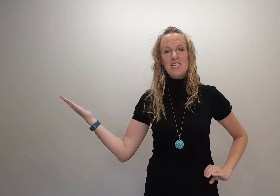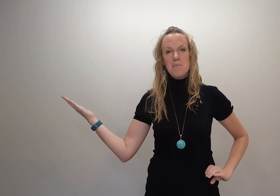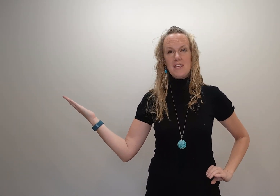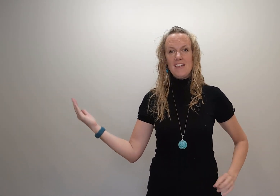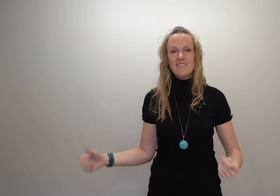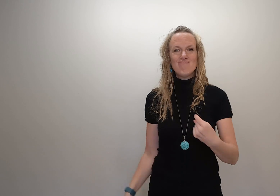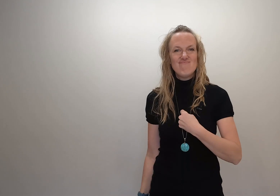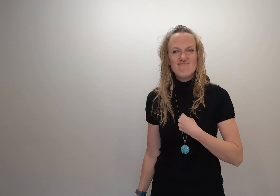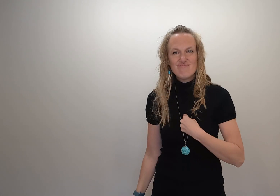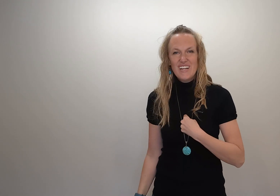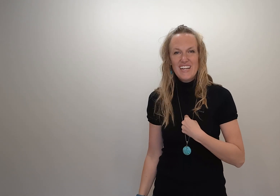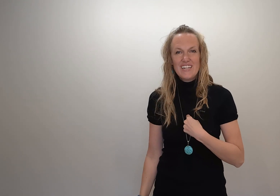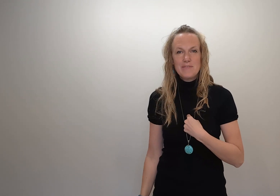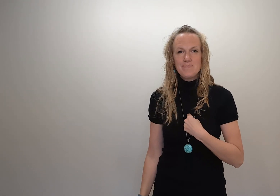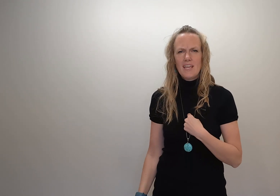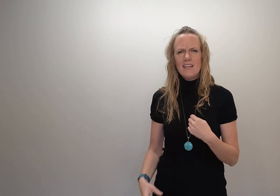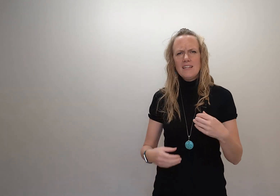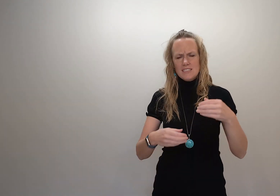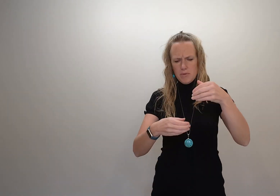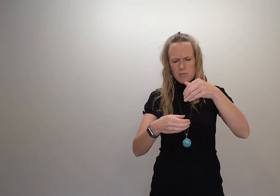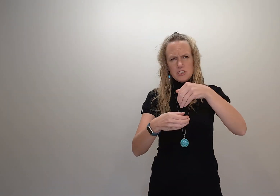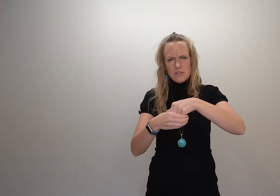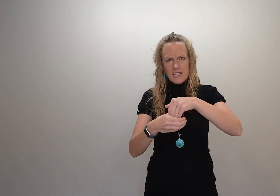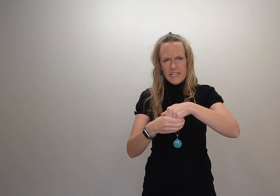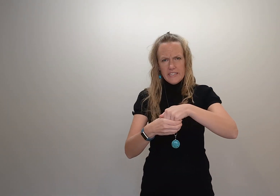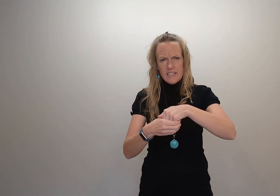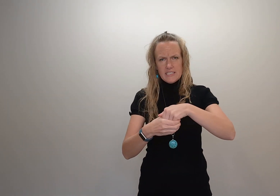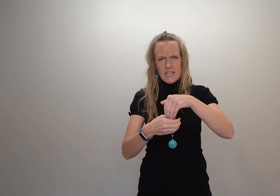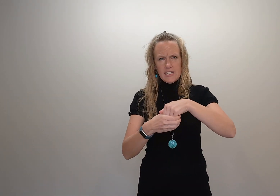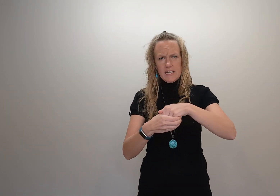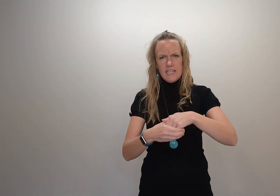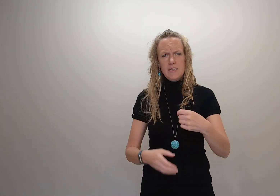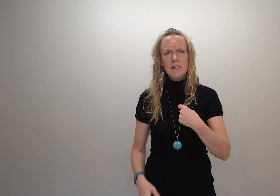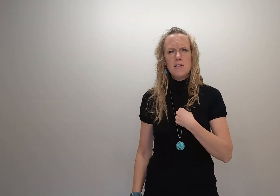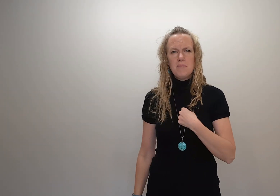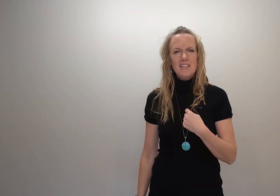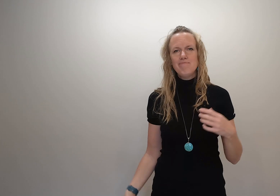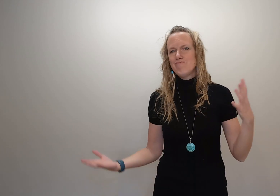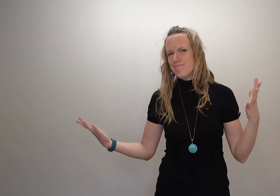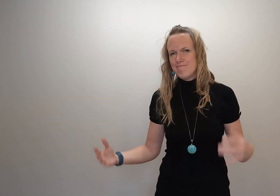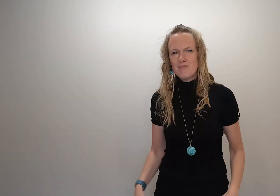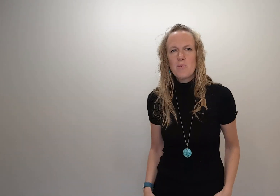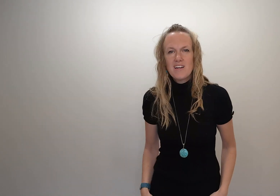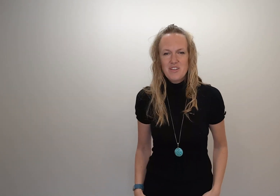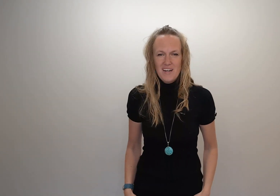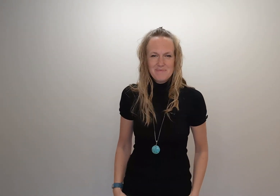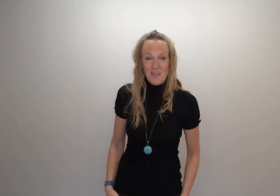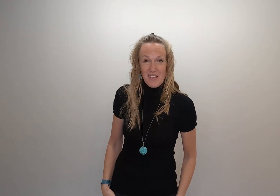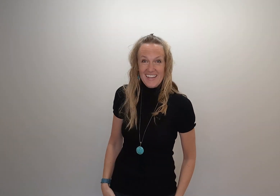in me, right here. Okay, some people would do in, like tucking it in me, whatever you want. Okay,